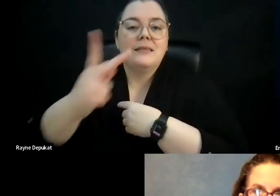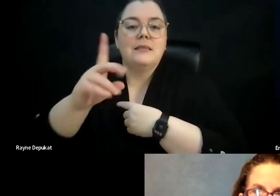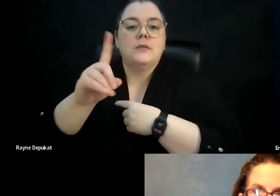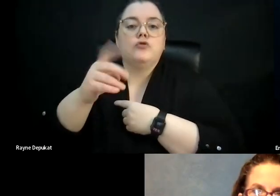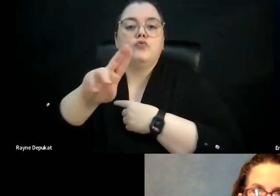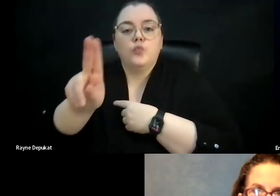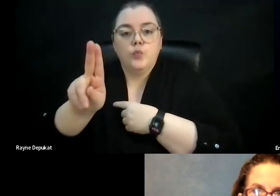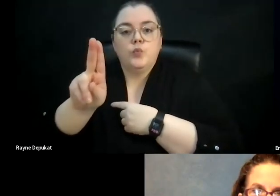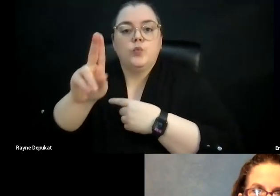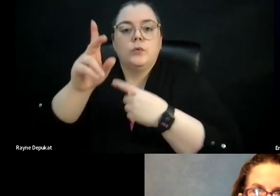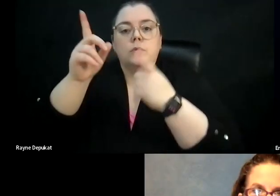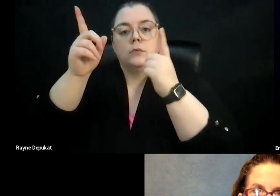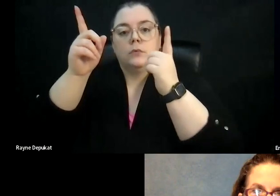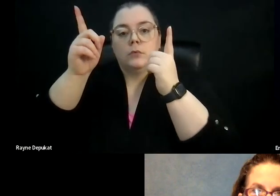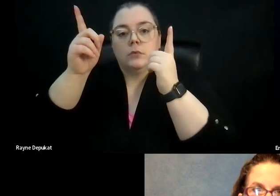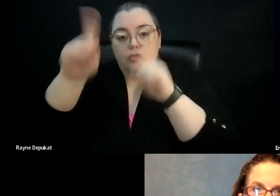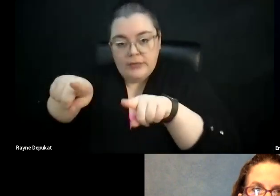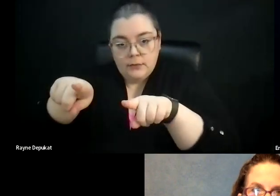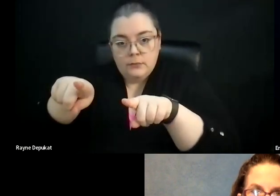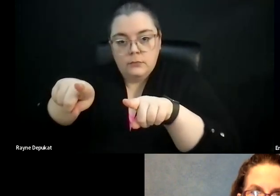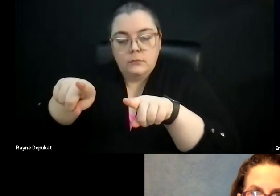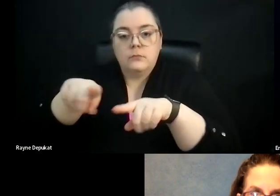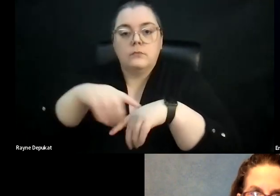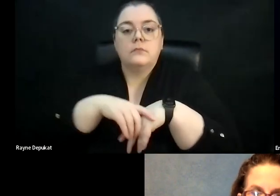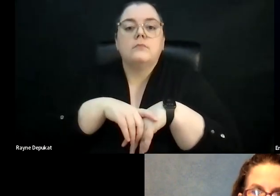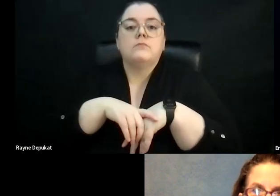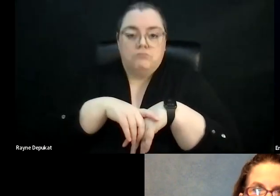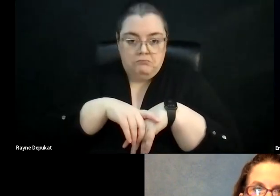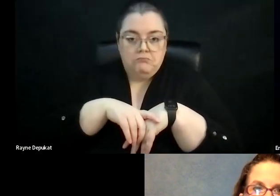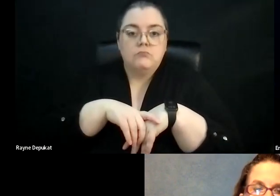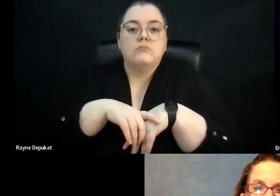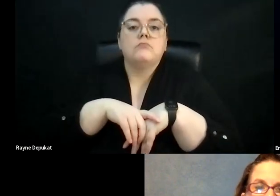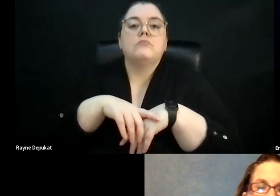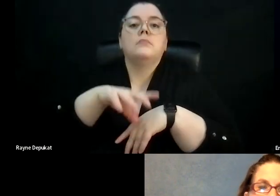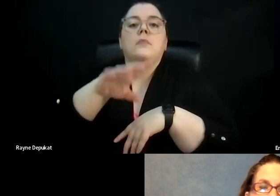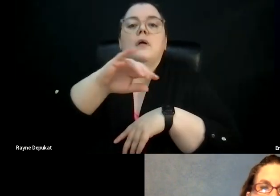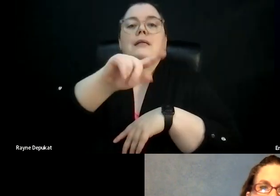you. I see Drew's message in the chat. Drew said that she agrees.